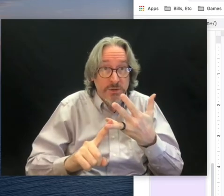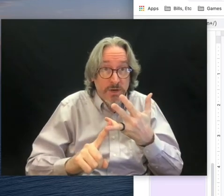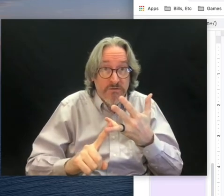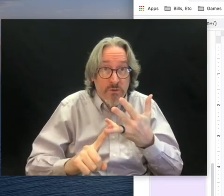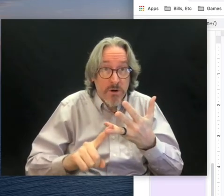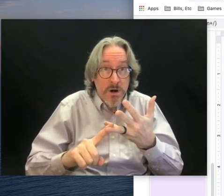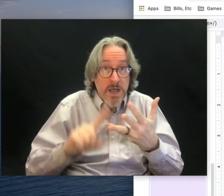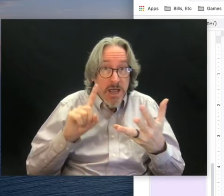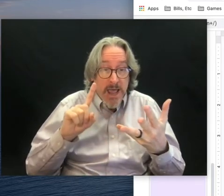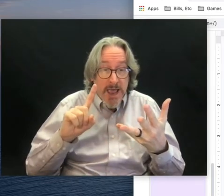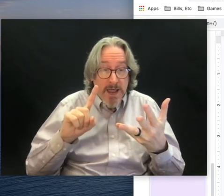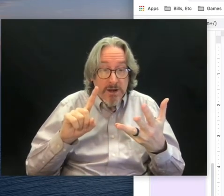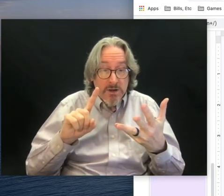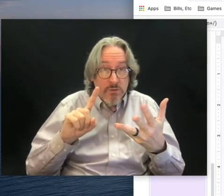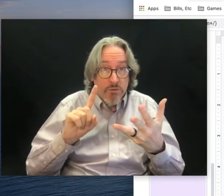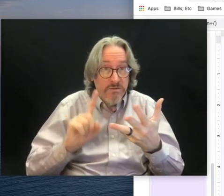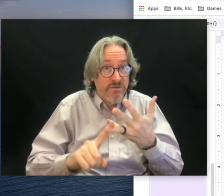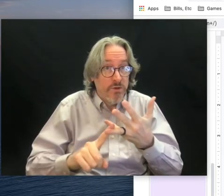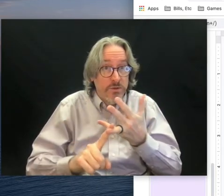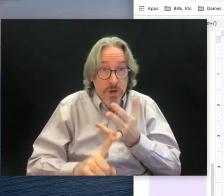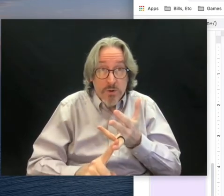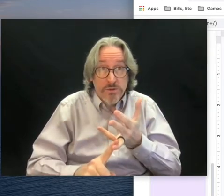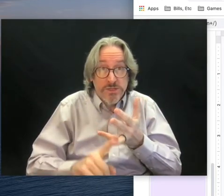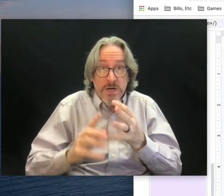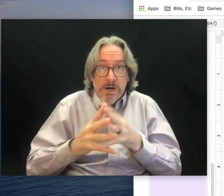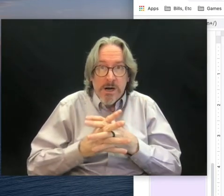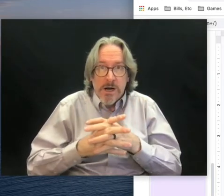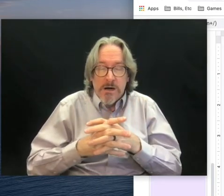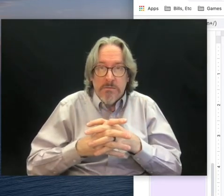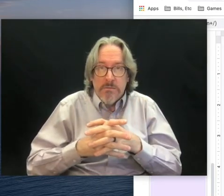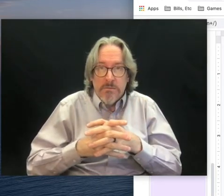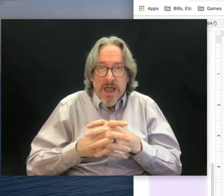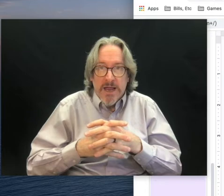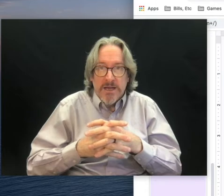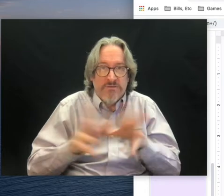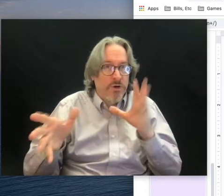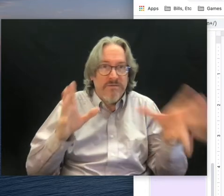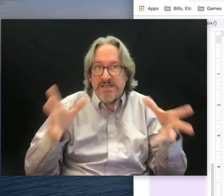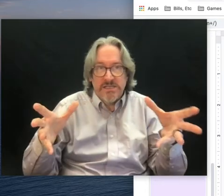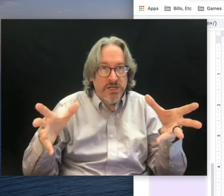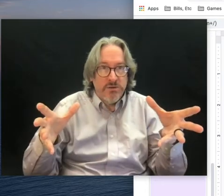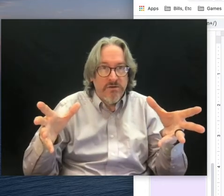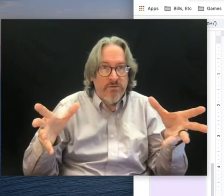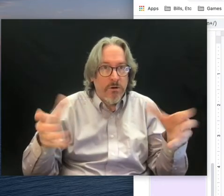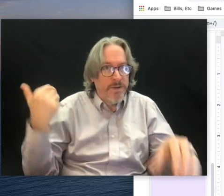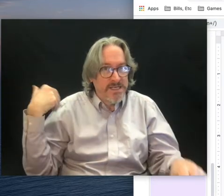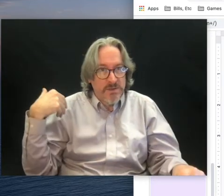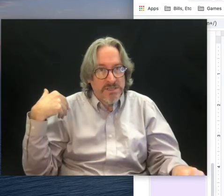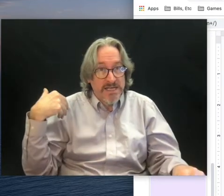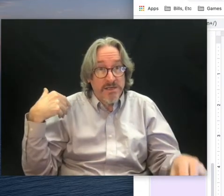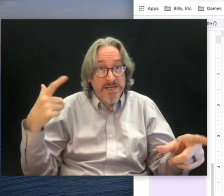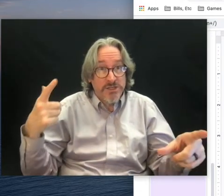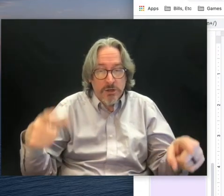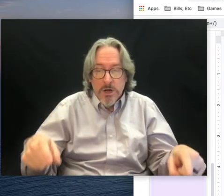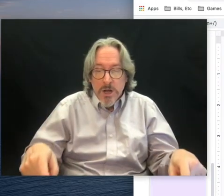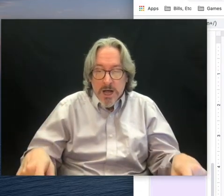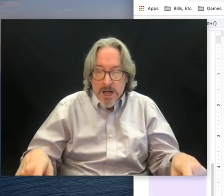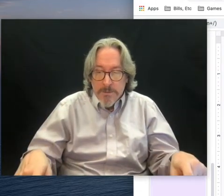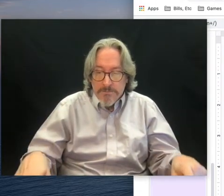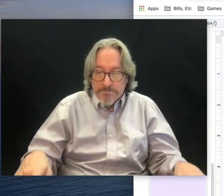back to Unit 4 and review those. Um, and if you don't have access to Unit 4 because that was last